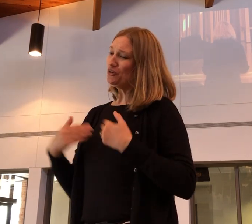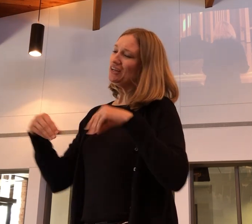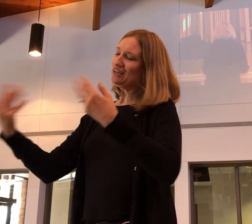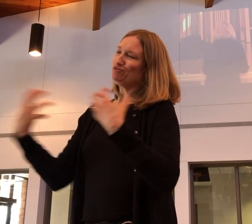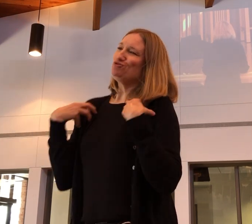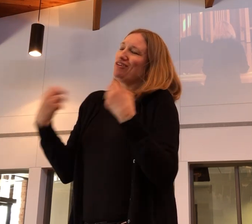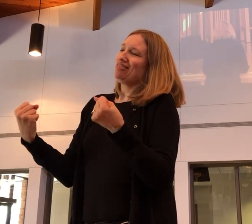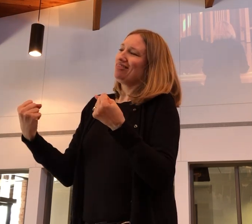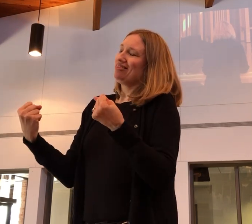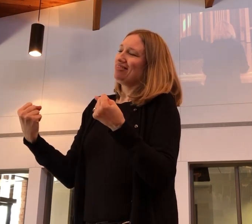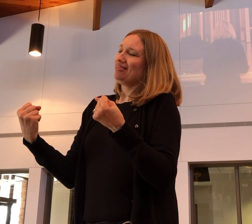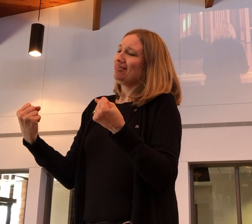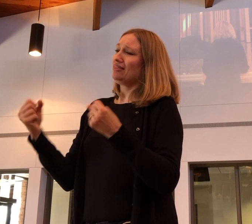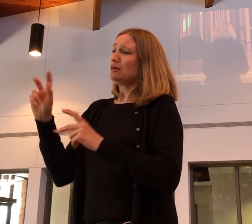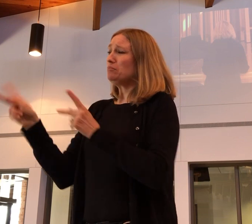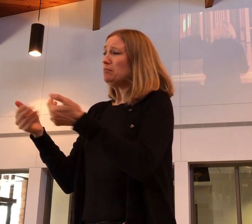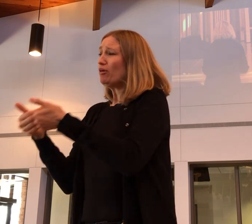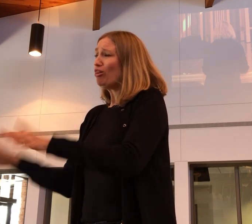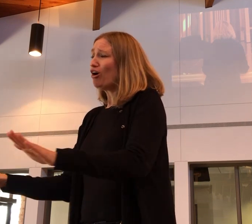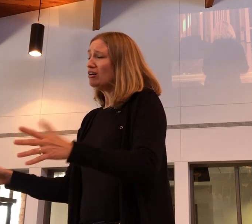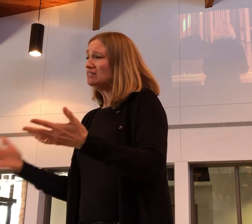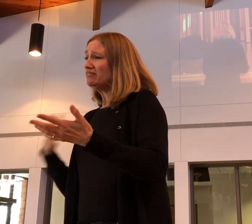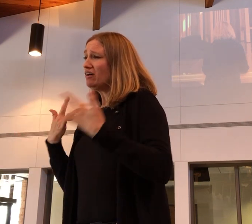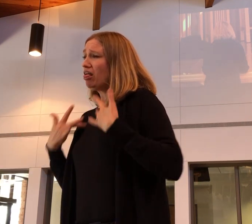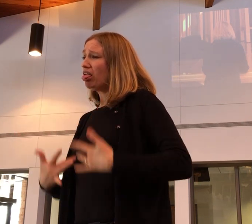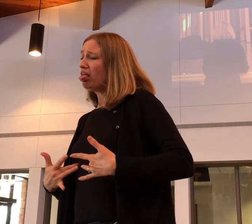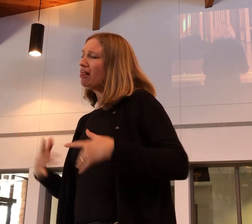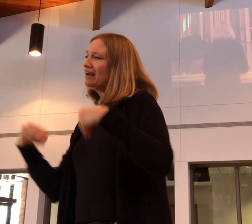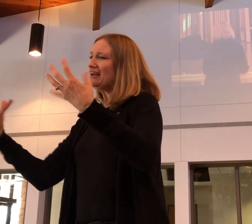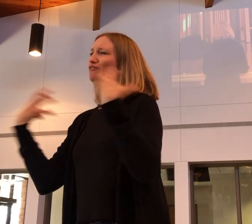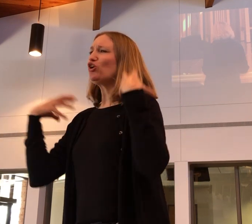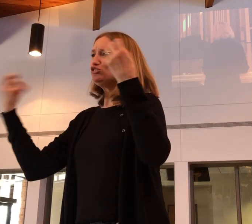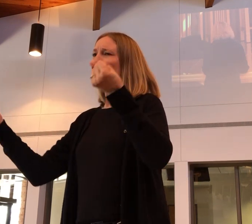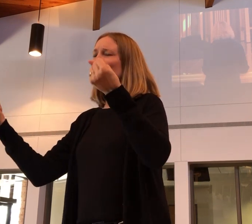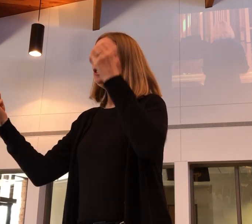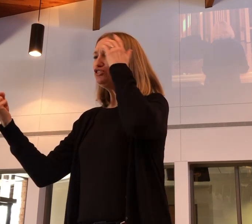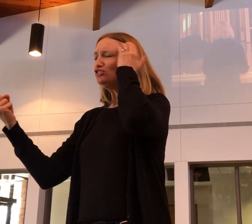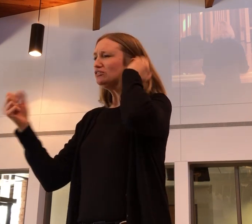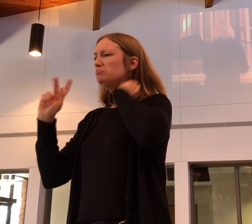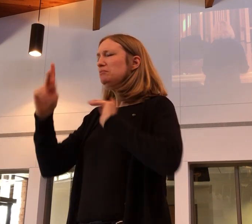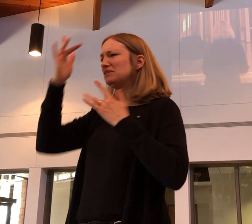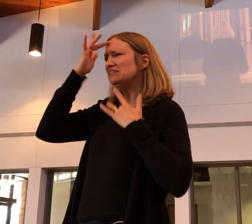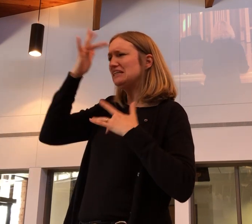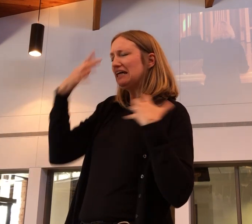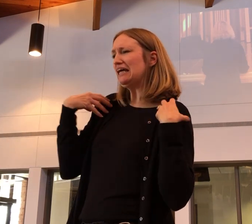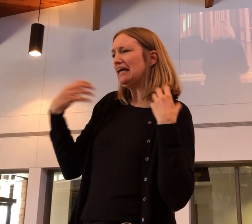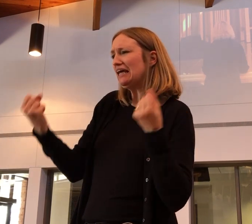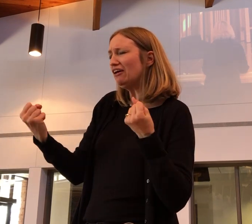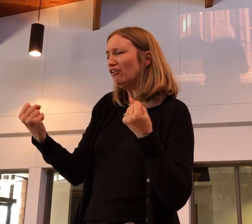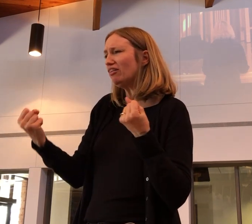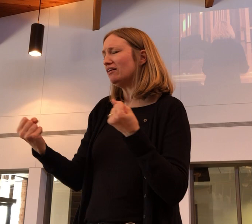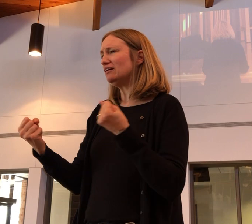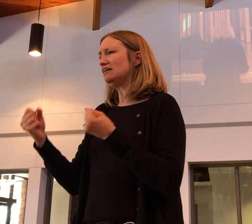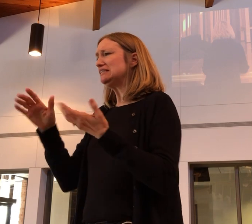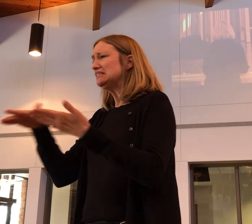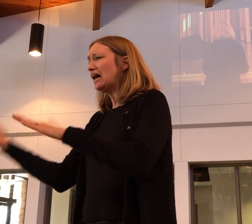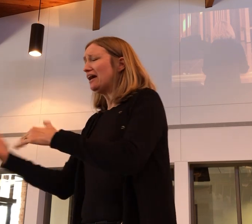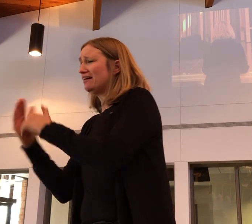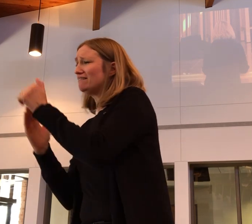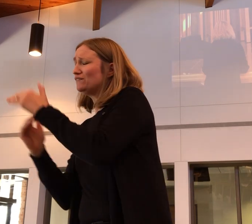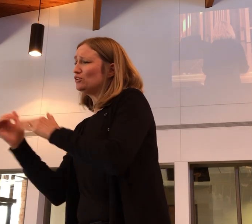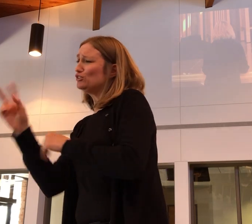new courage to those who have lost heart. Heal the sick, comfort the dying, give safety to